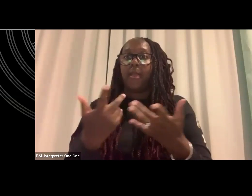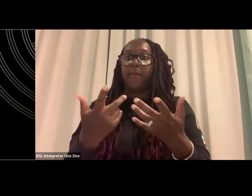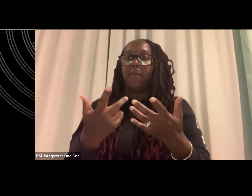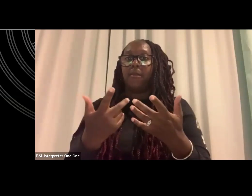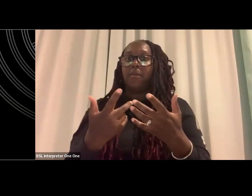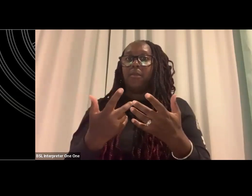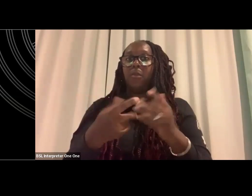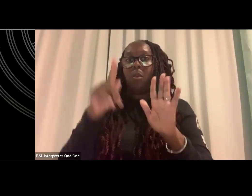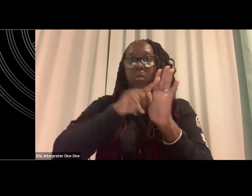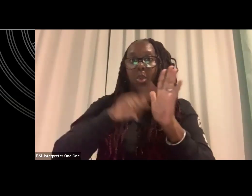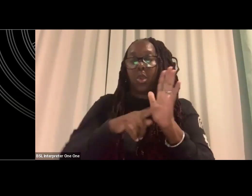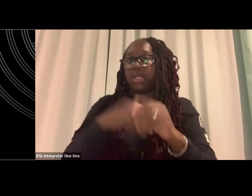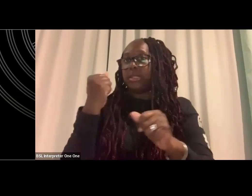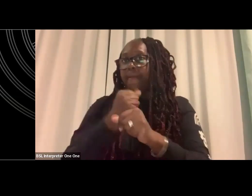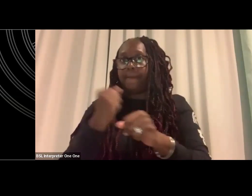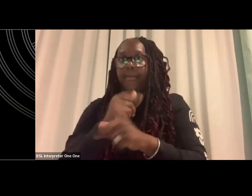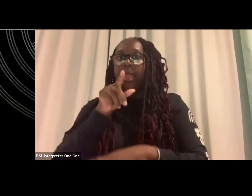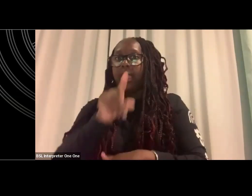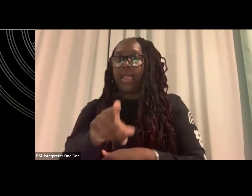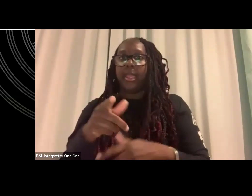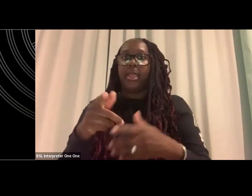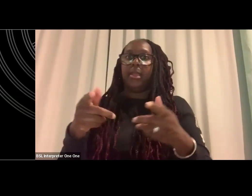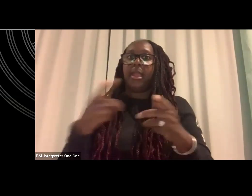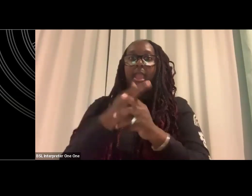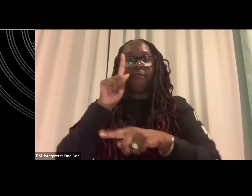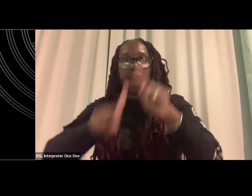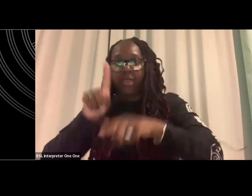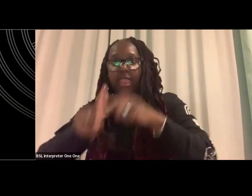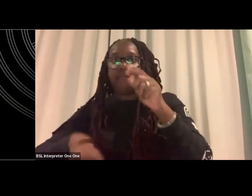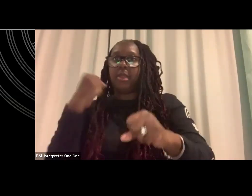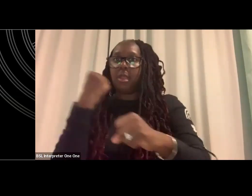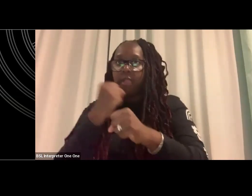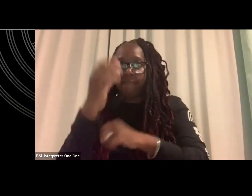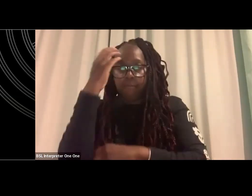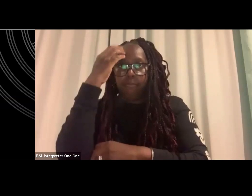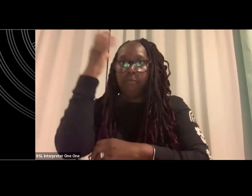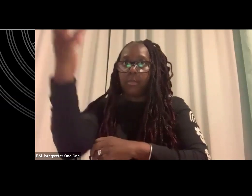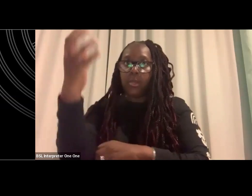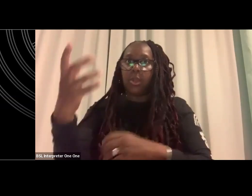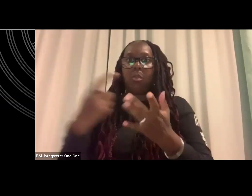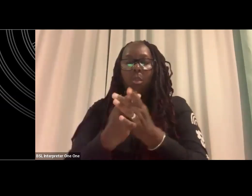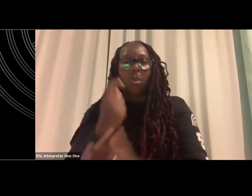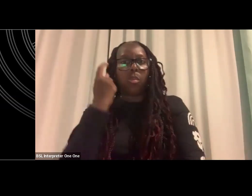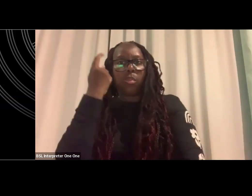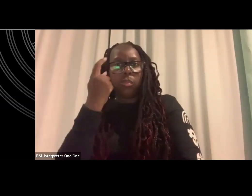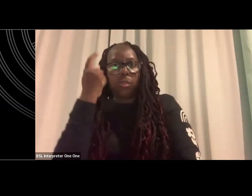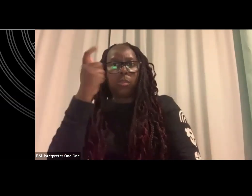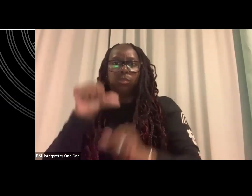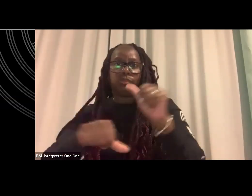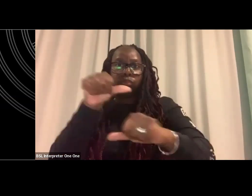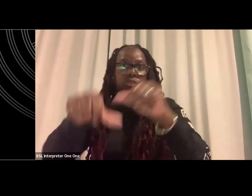made, whether that's because we've got siloed governments or we've got invisible assumptions,